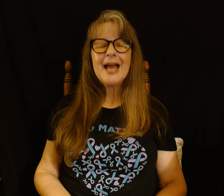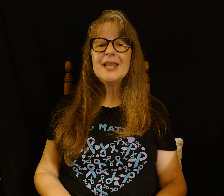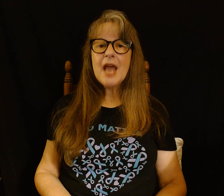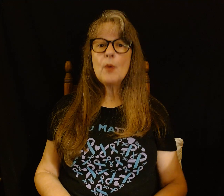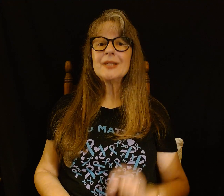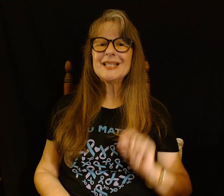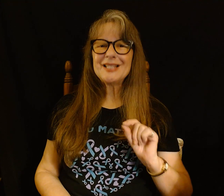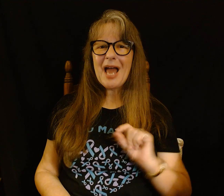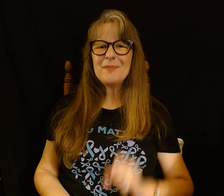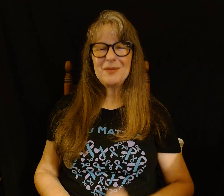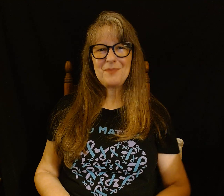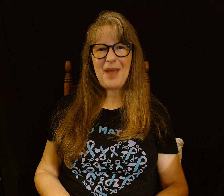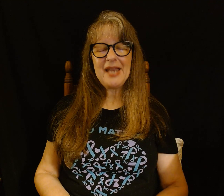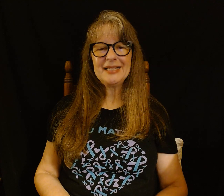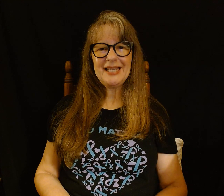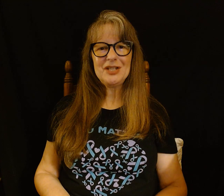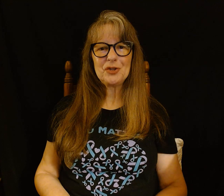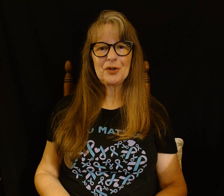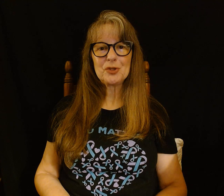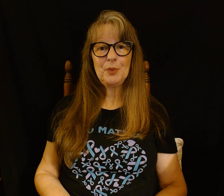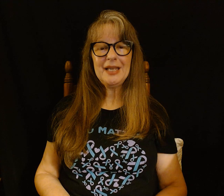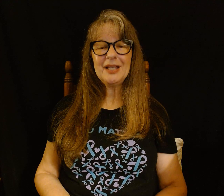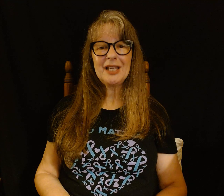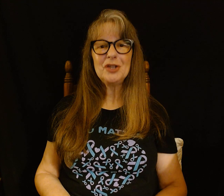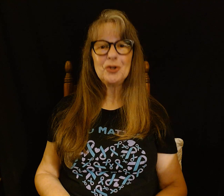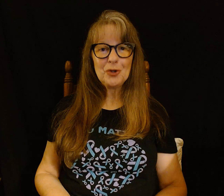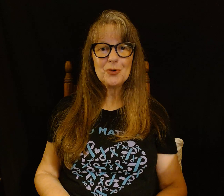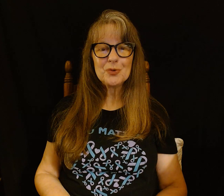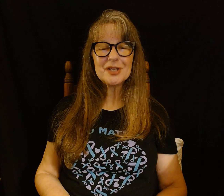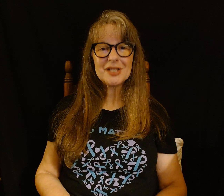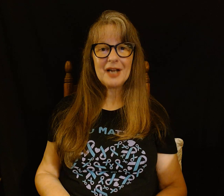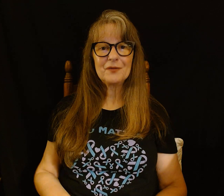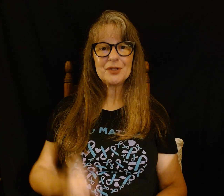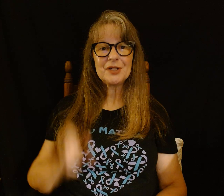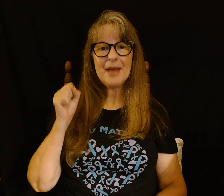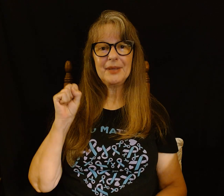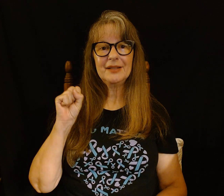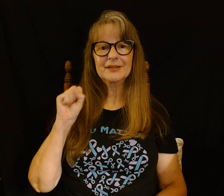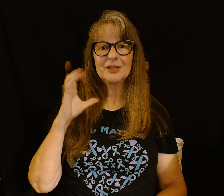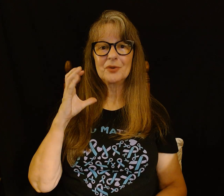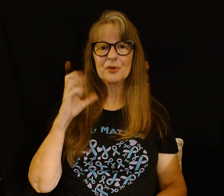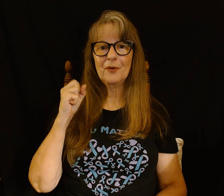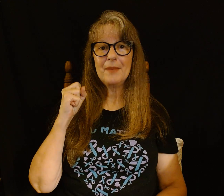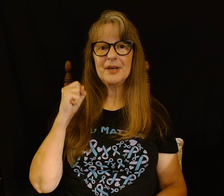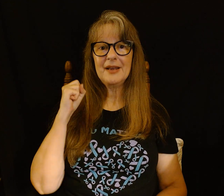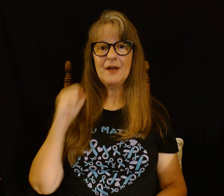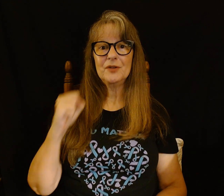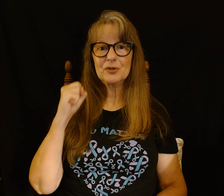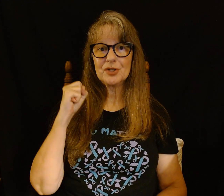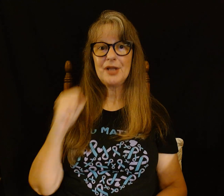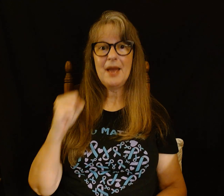Now, a stabbing pain is easier because we can use the sign for stabbing. So you're grabbing a knife and you're stabbing,